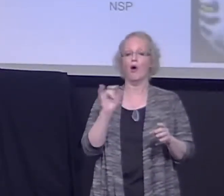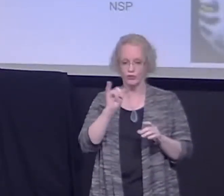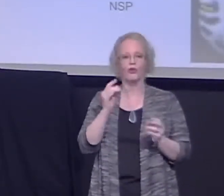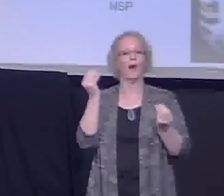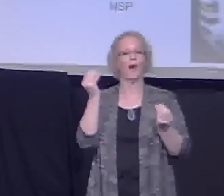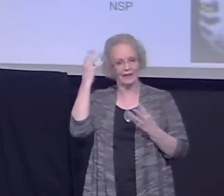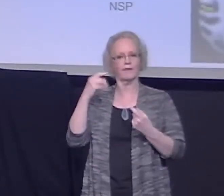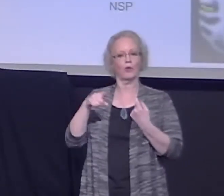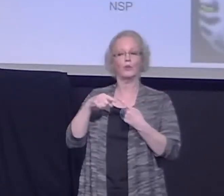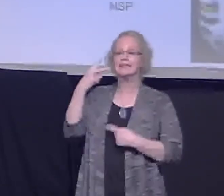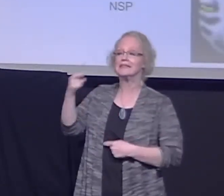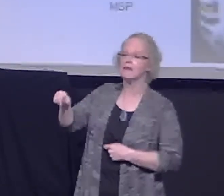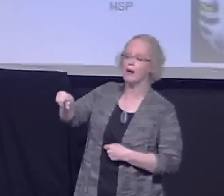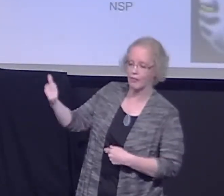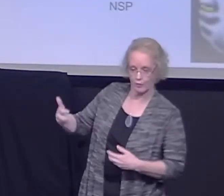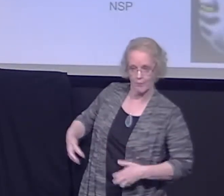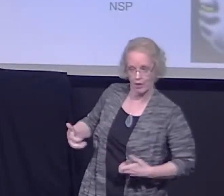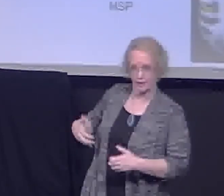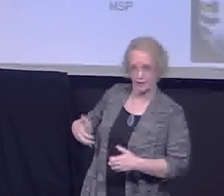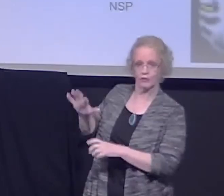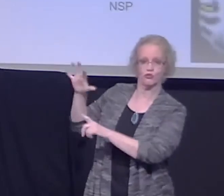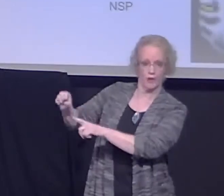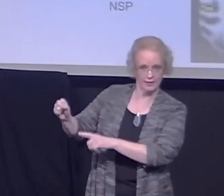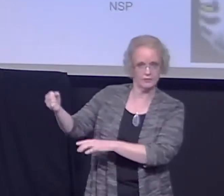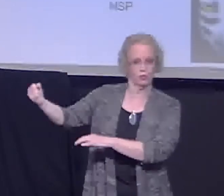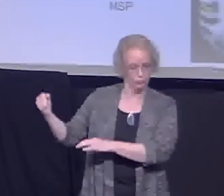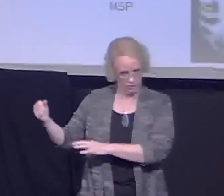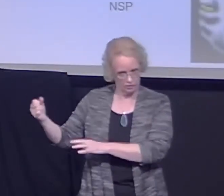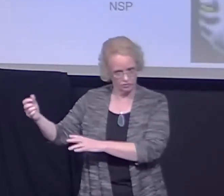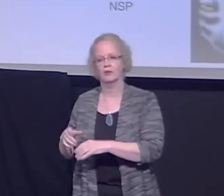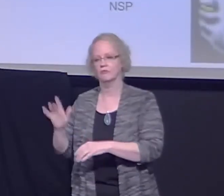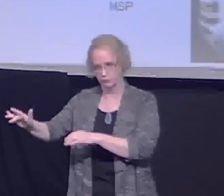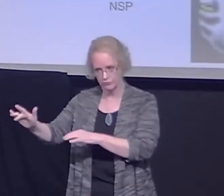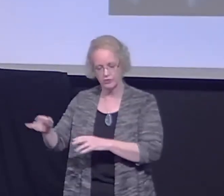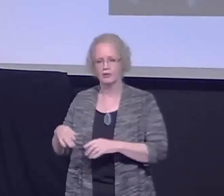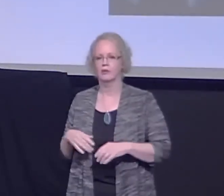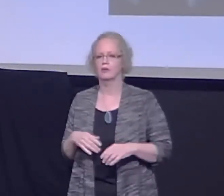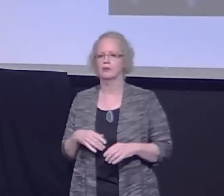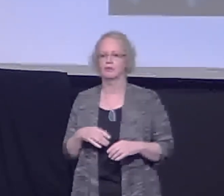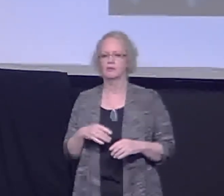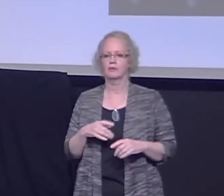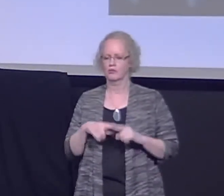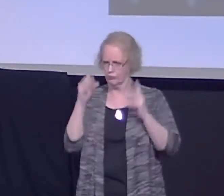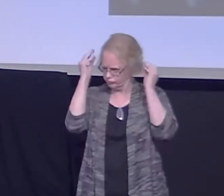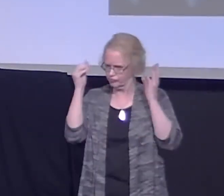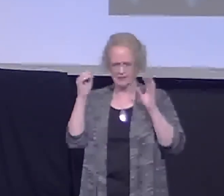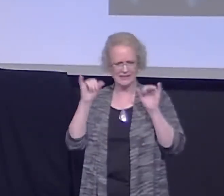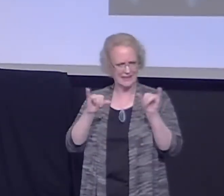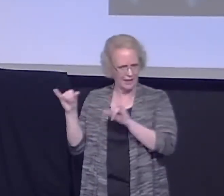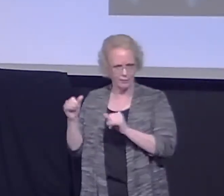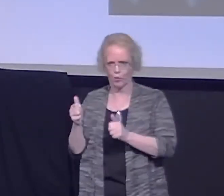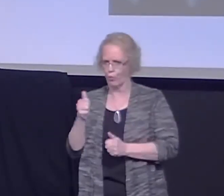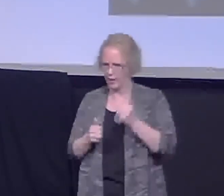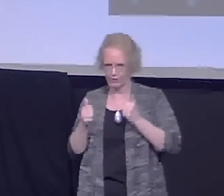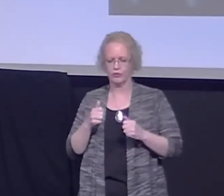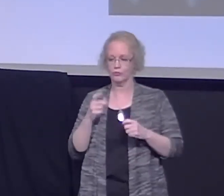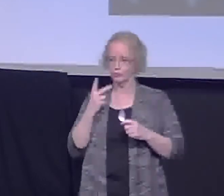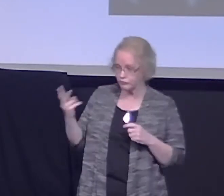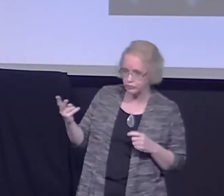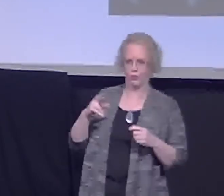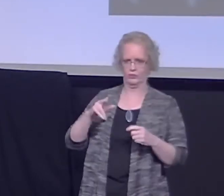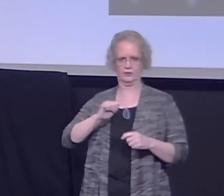but the self-produced and non-self-produced were still the same. And But then we found another area in premotor cortex,